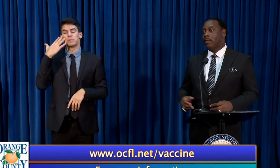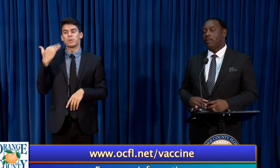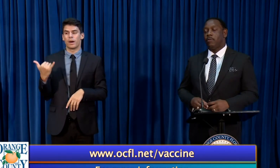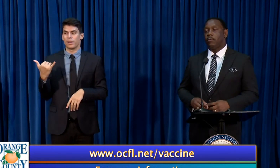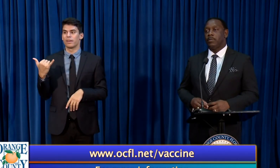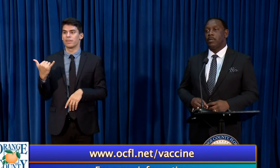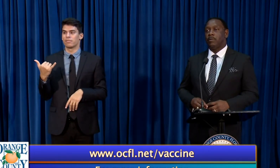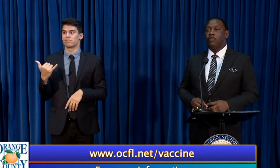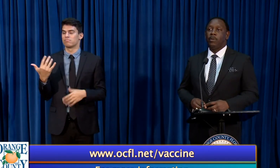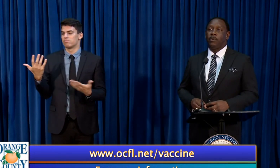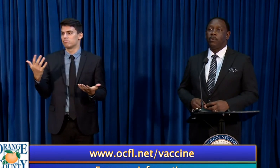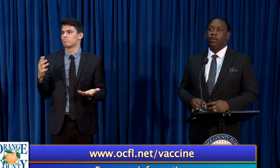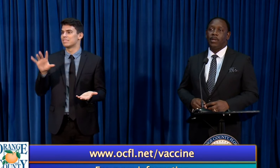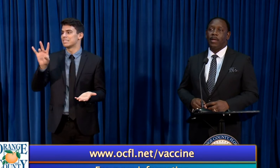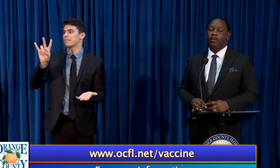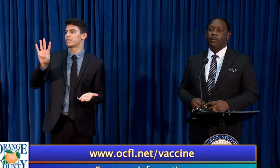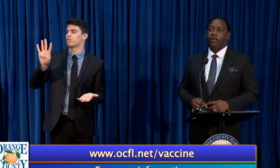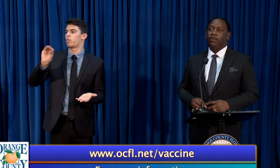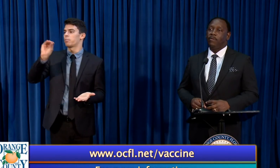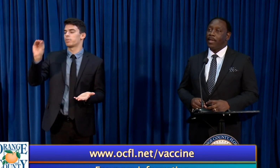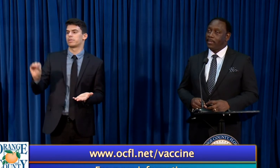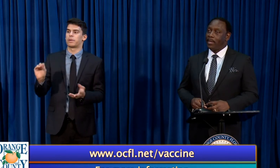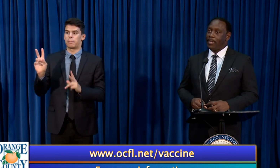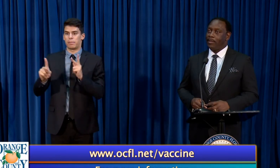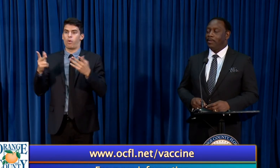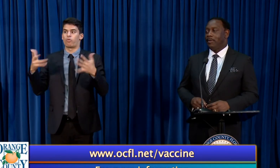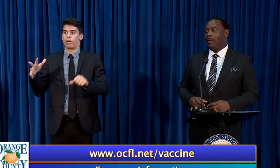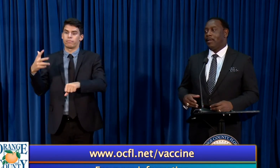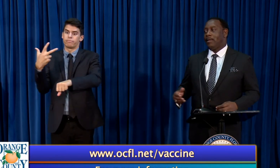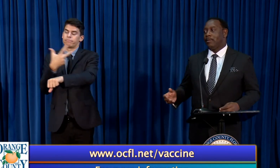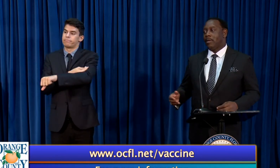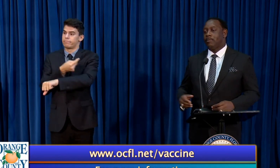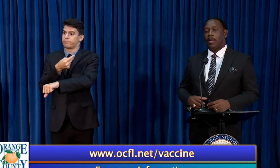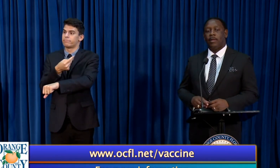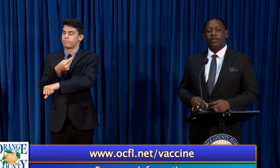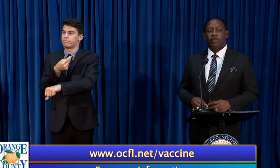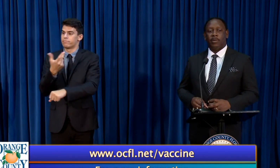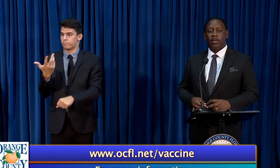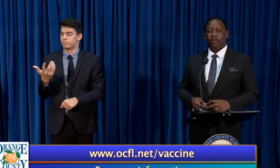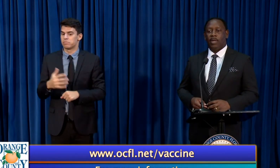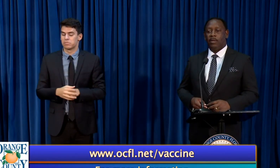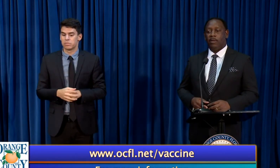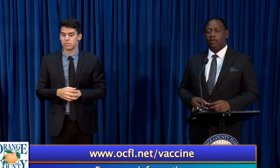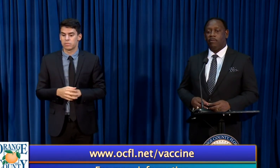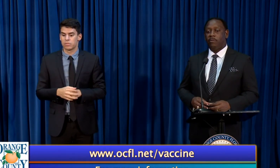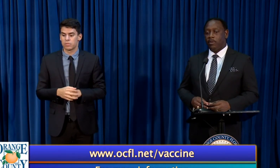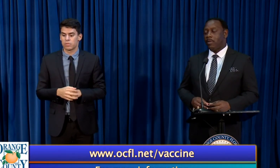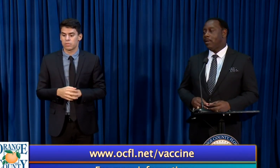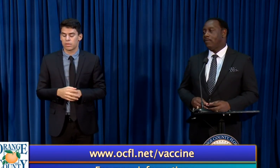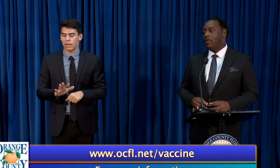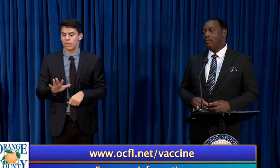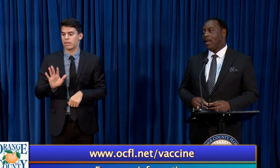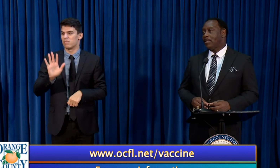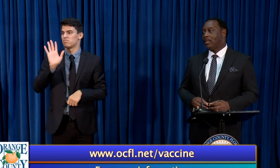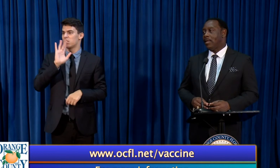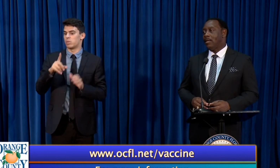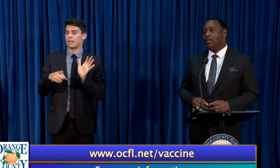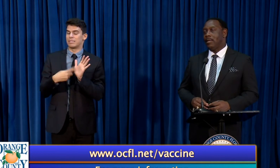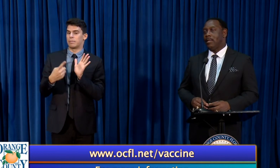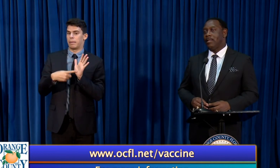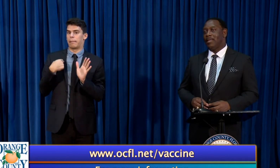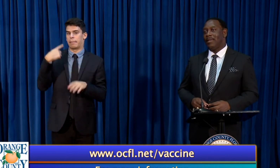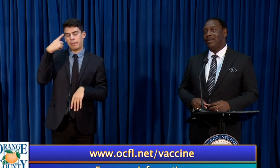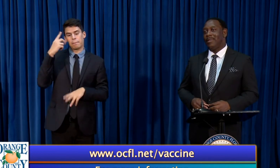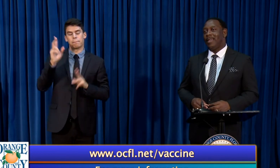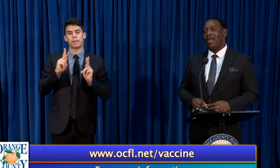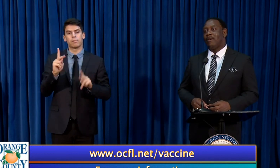have 74% of the people who are now vaccinated. And sometimes I believe they feel that if they're vaccinated,